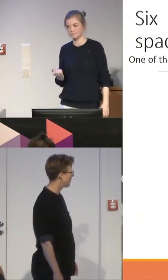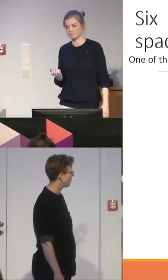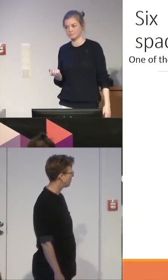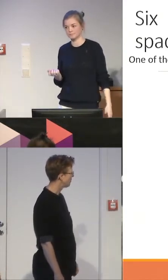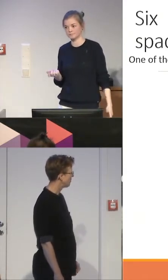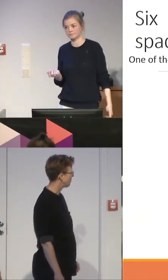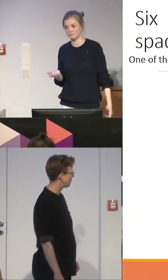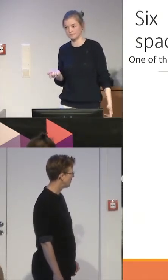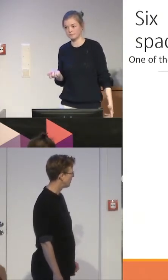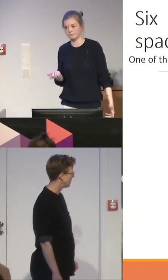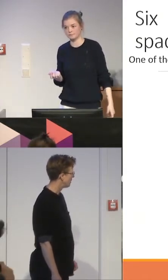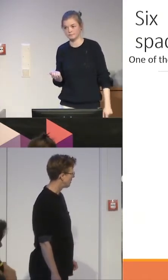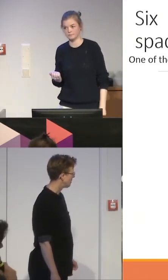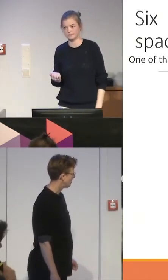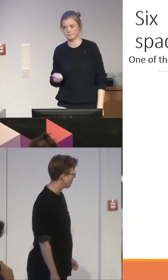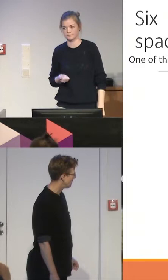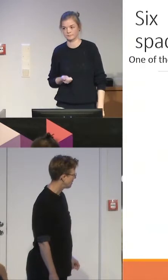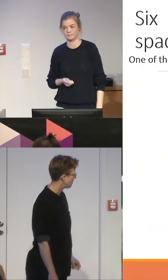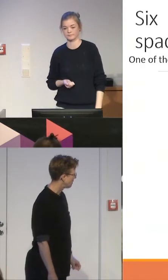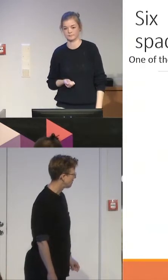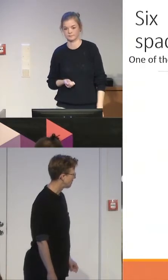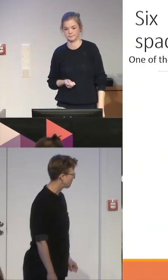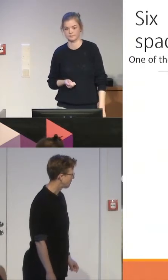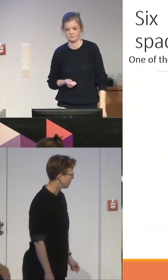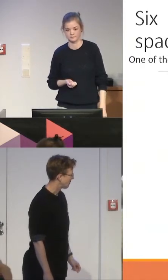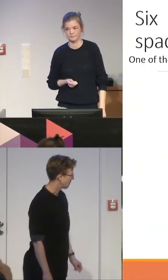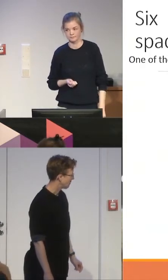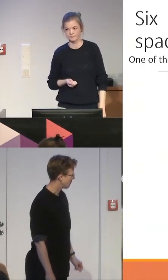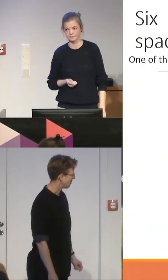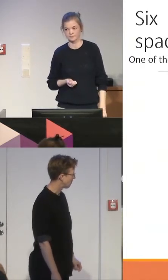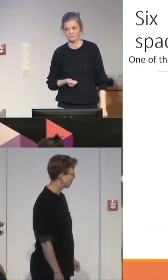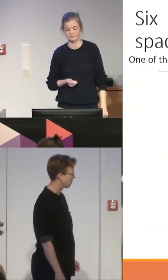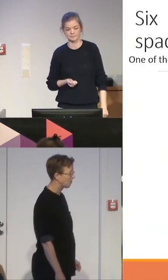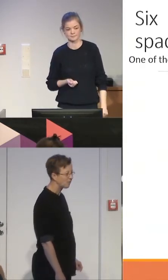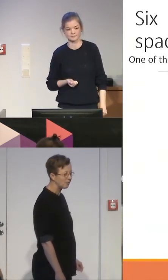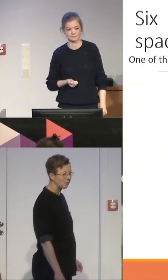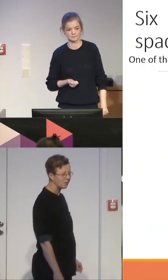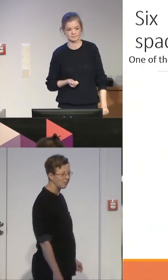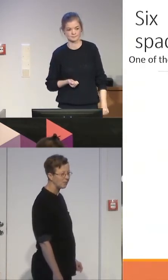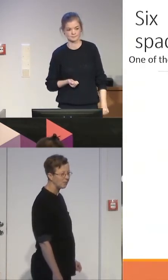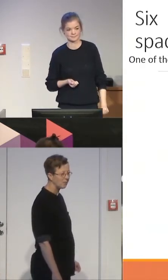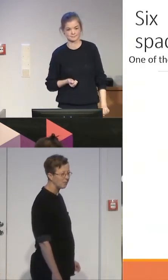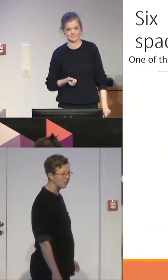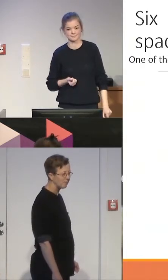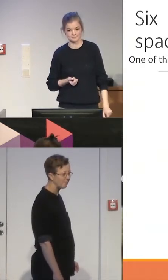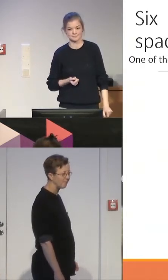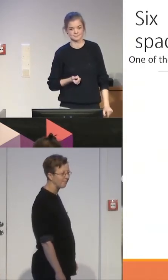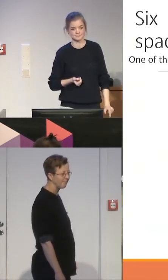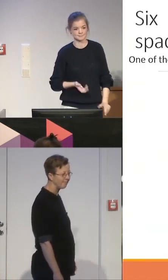So they were supporting each other. Those models I was using, the six spacer and the real blend, the real space blend model.